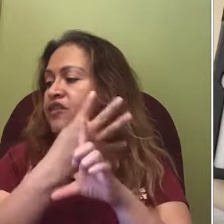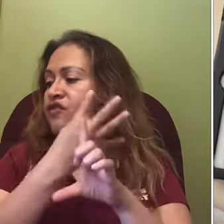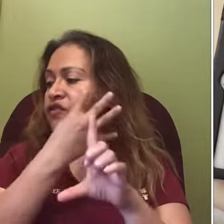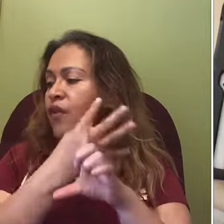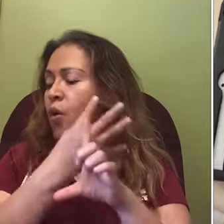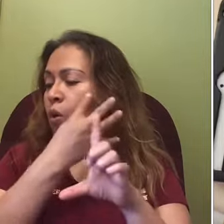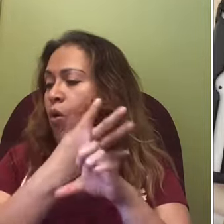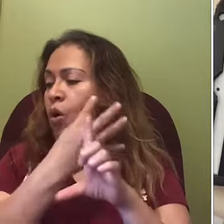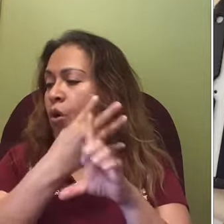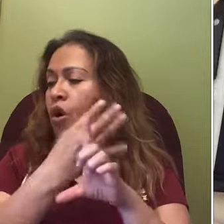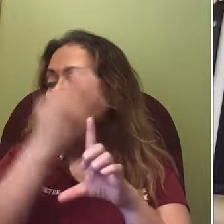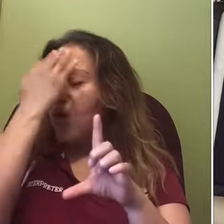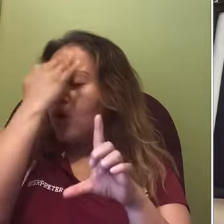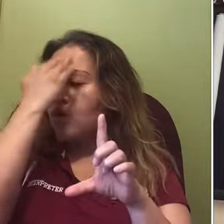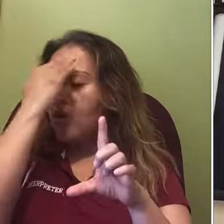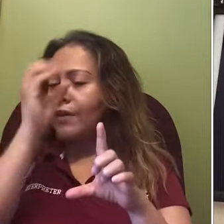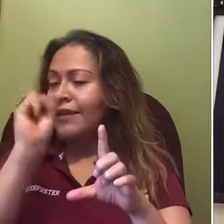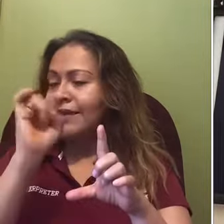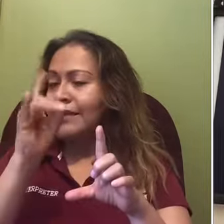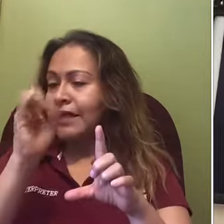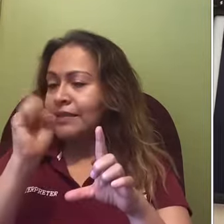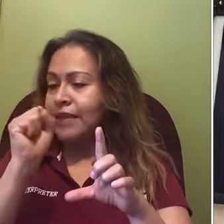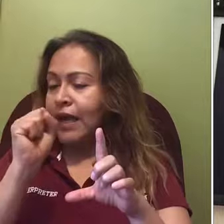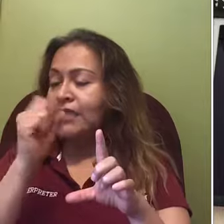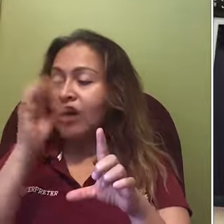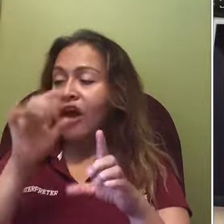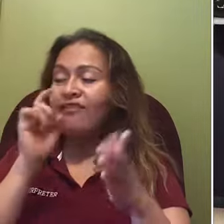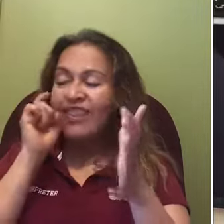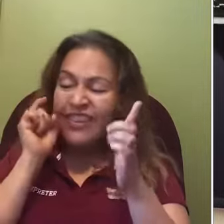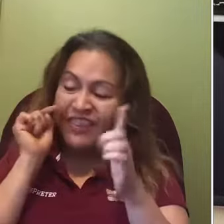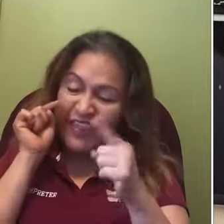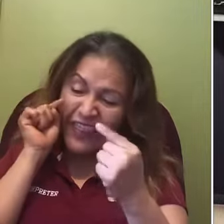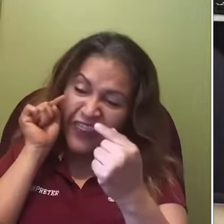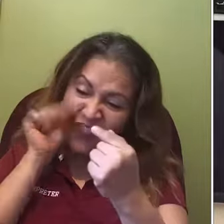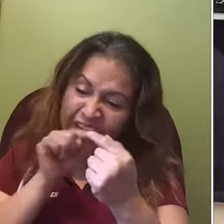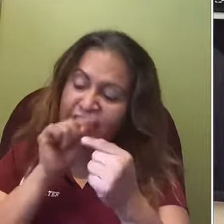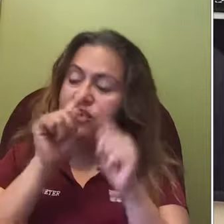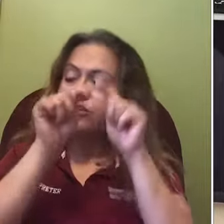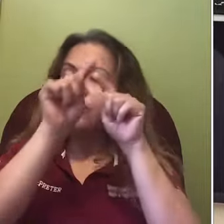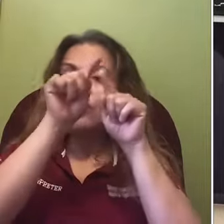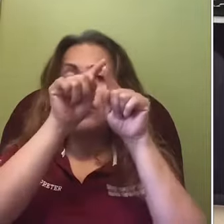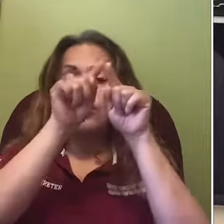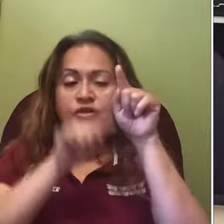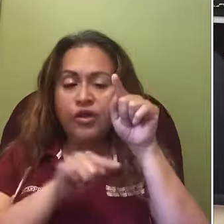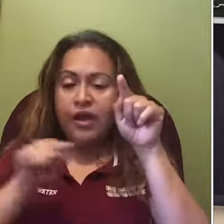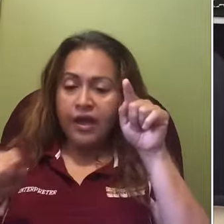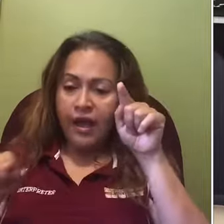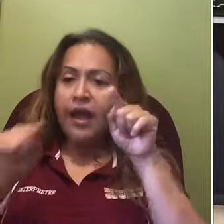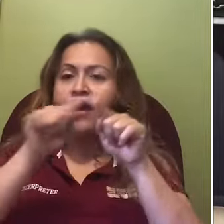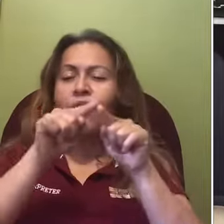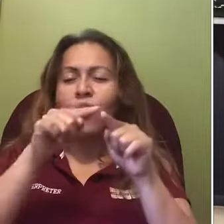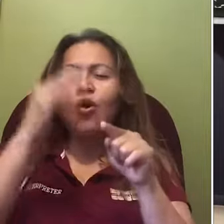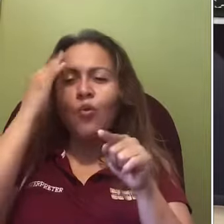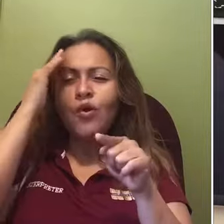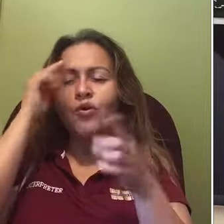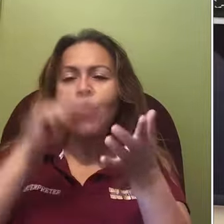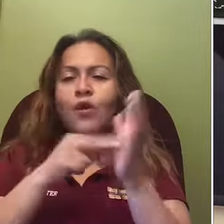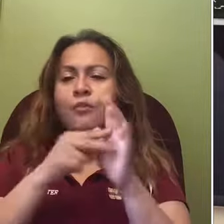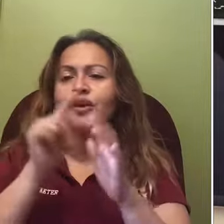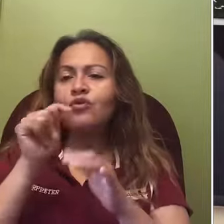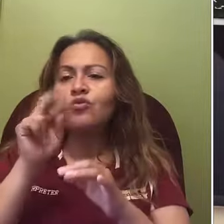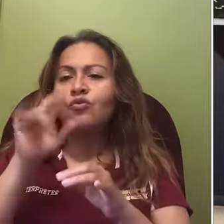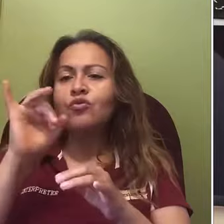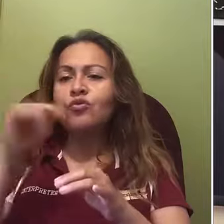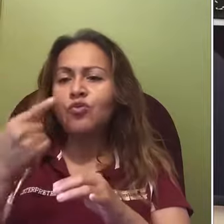So knowing the sides of this right triangle, we were able to figure out the major trig ratios. And we'll see there are other trig ratios, but they can